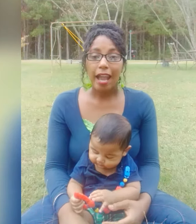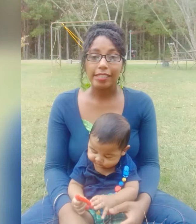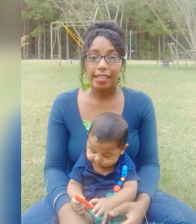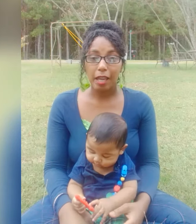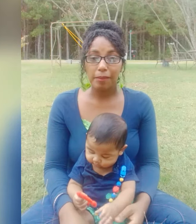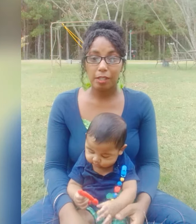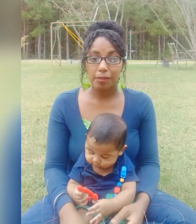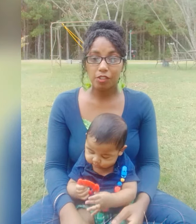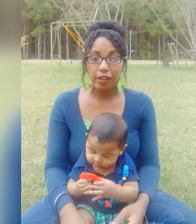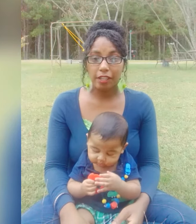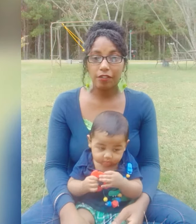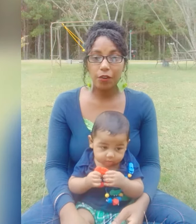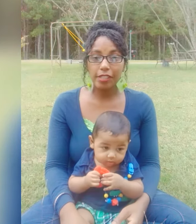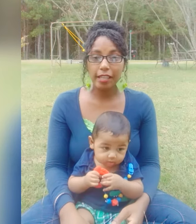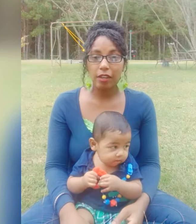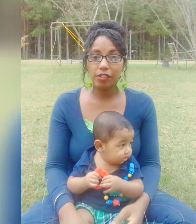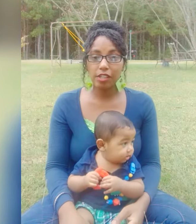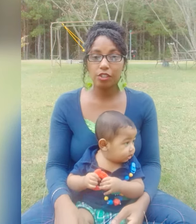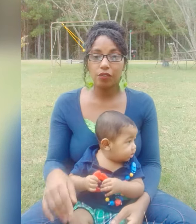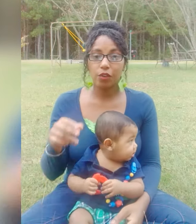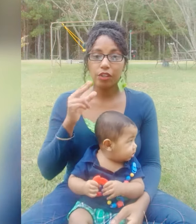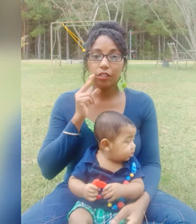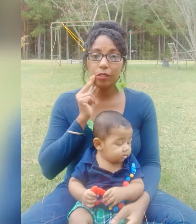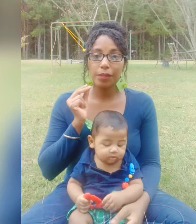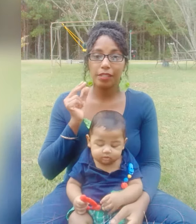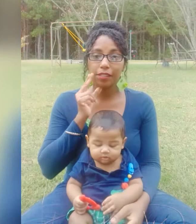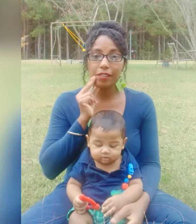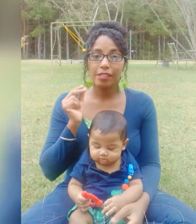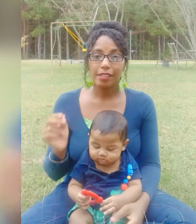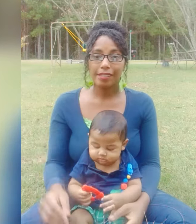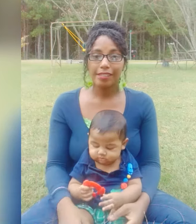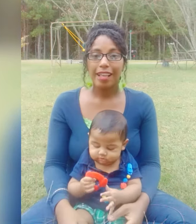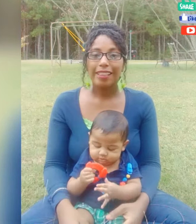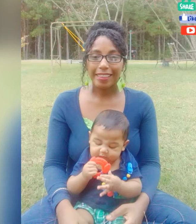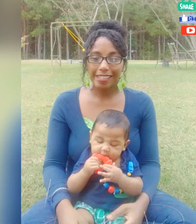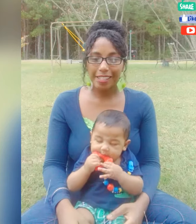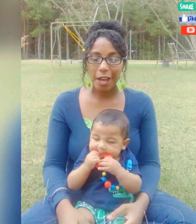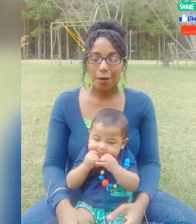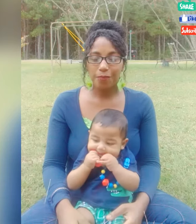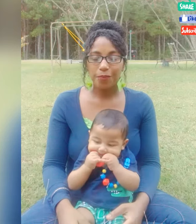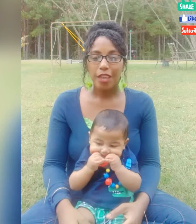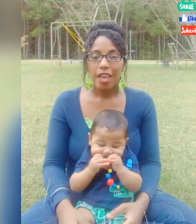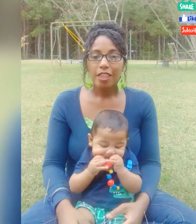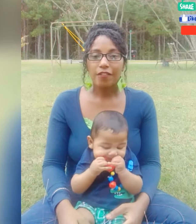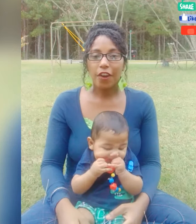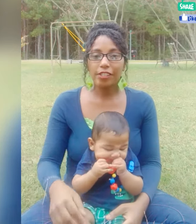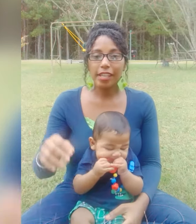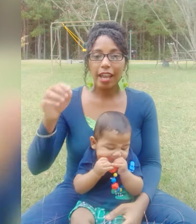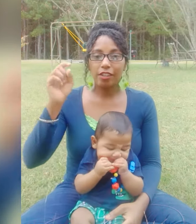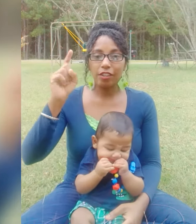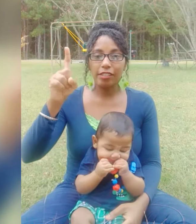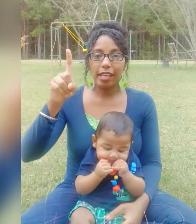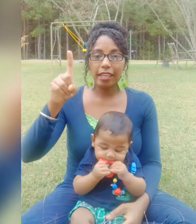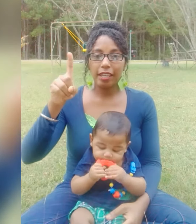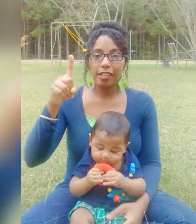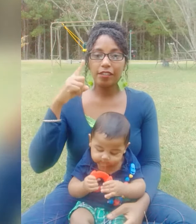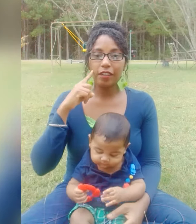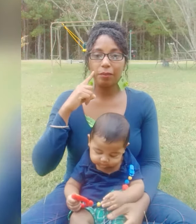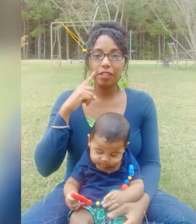Hi, today I'll be demonstrating 4 sign language gestures for sweets. Let's go. The first sign, you're going to take your index finger, place it to